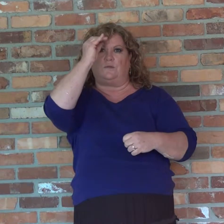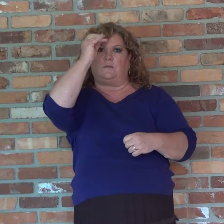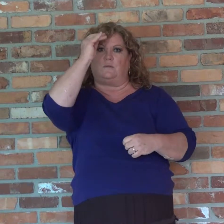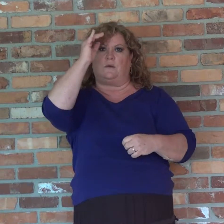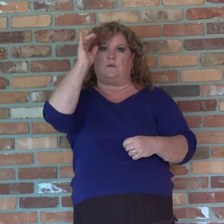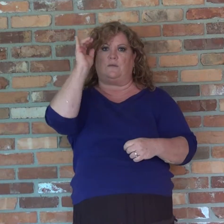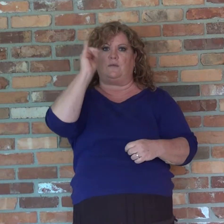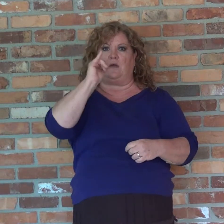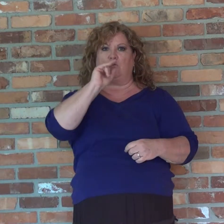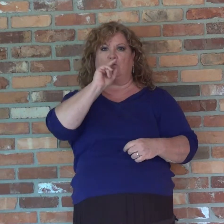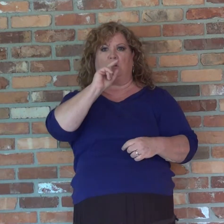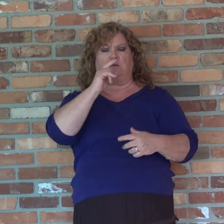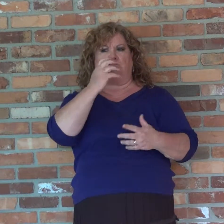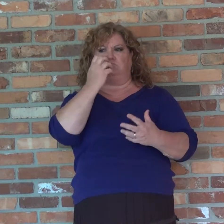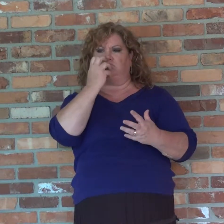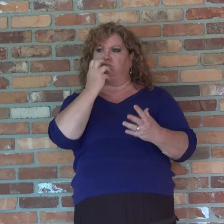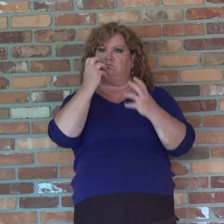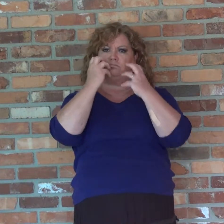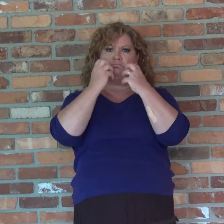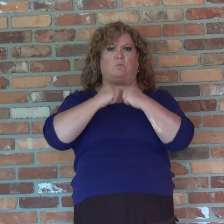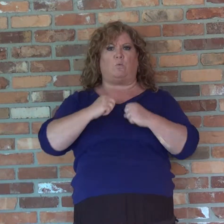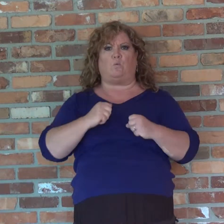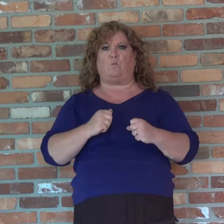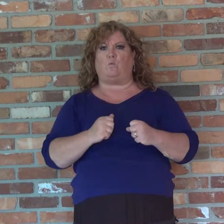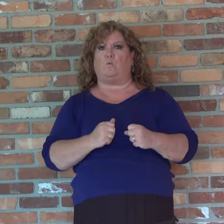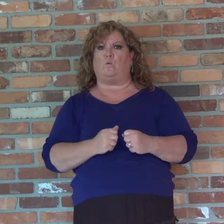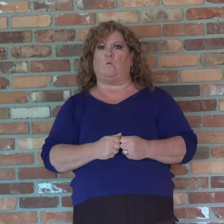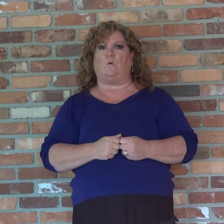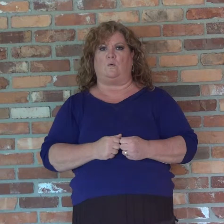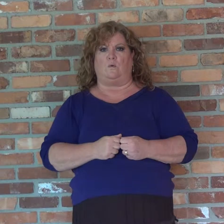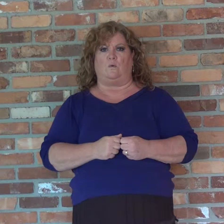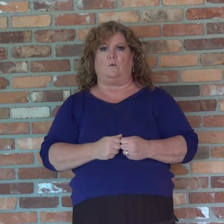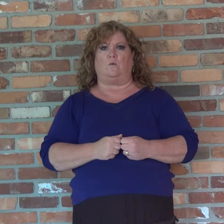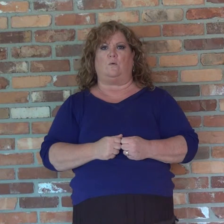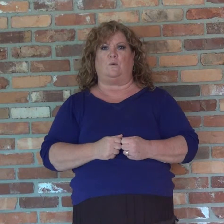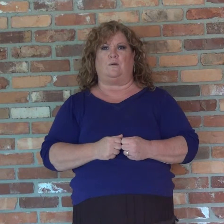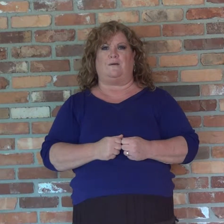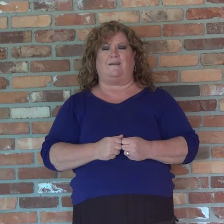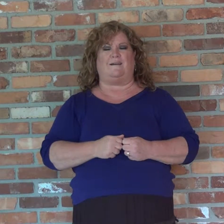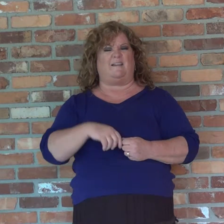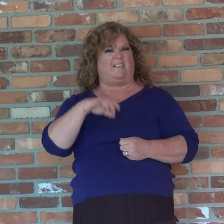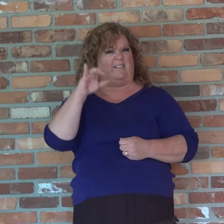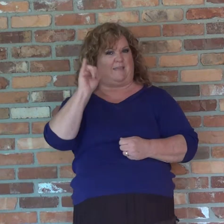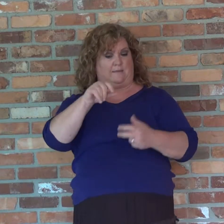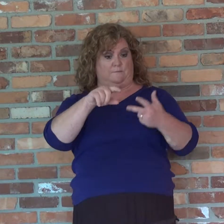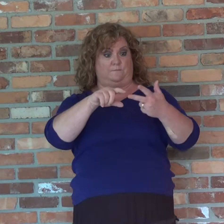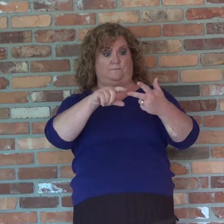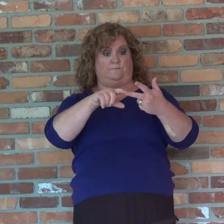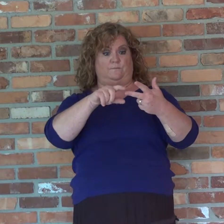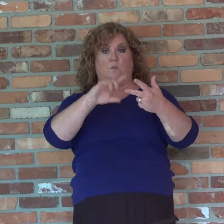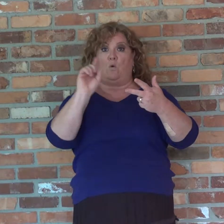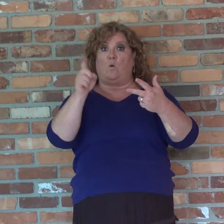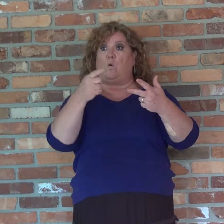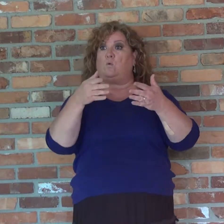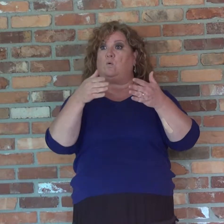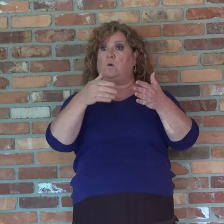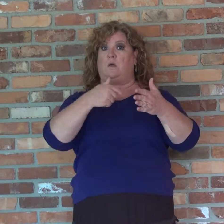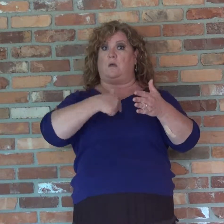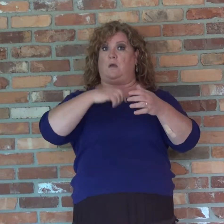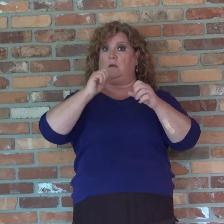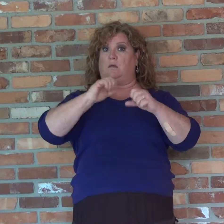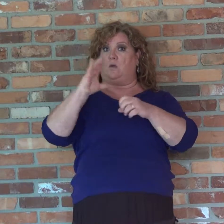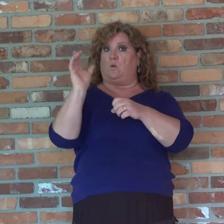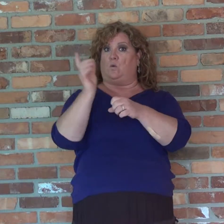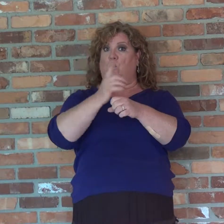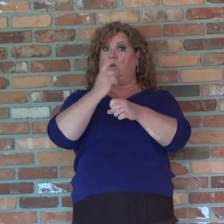There's a richness as it relates to collaboration. A cooperative goal structure is basically this. The only way